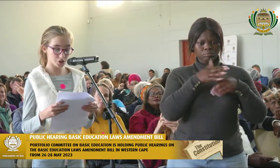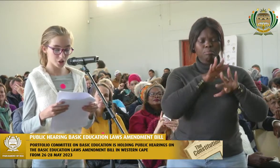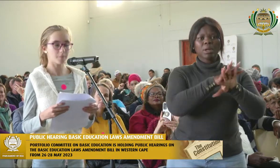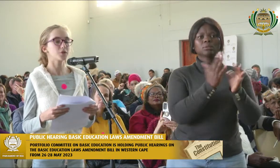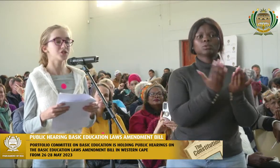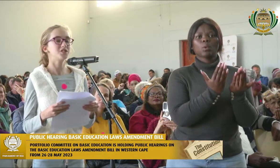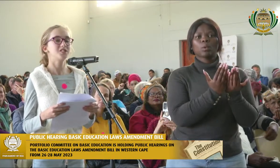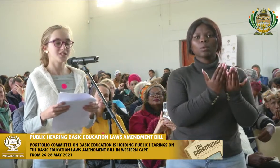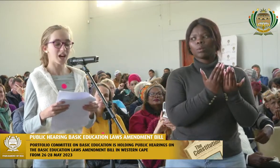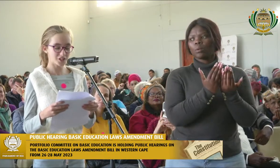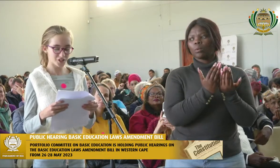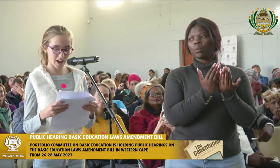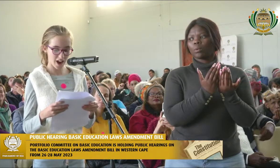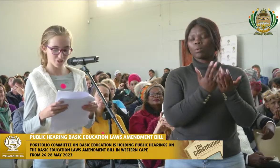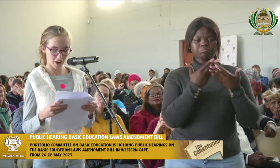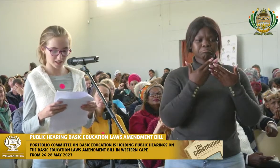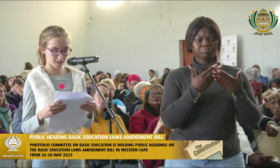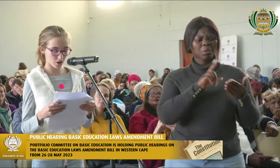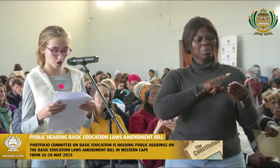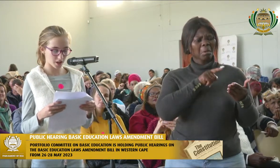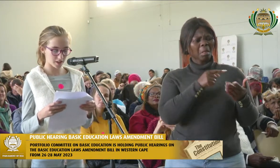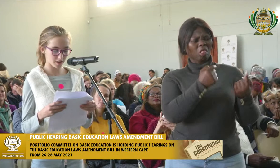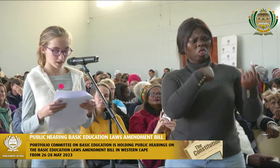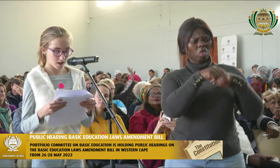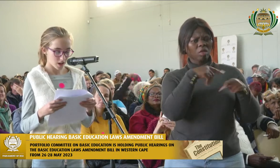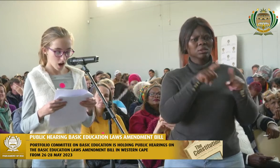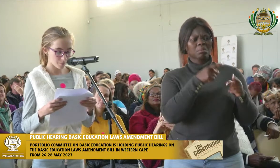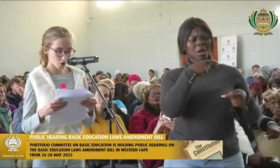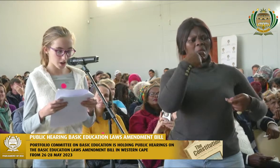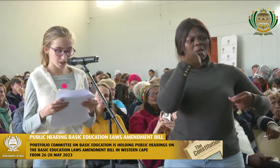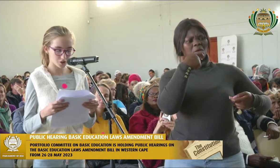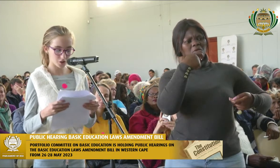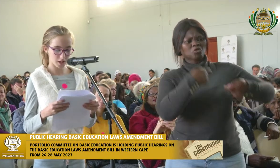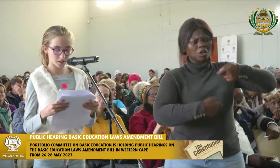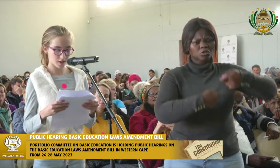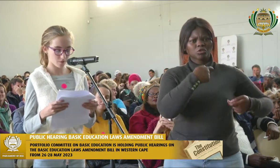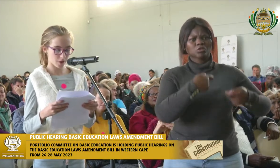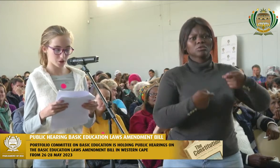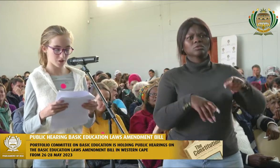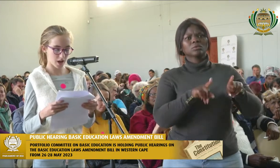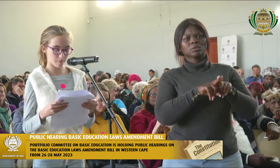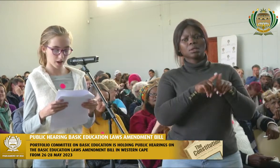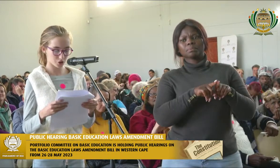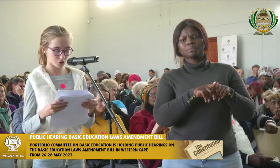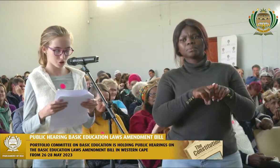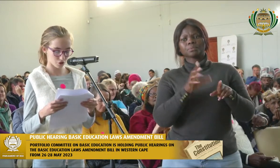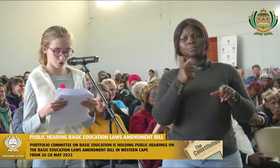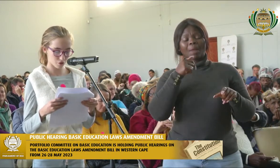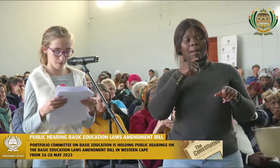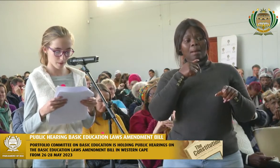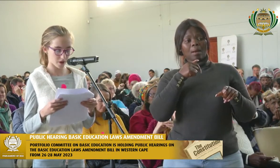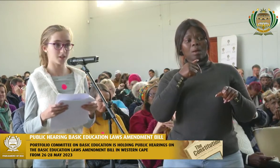was judged and rated only as good as the information that I